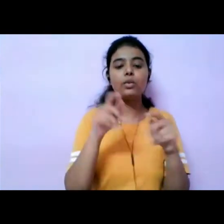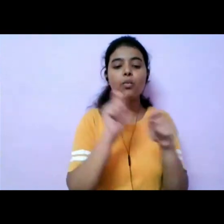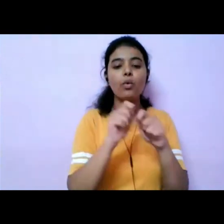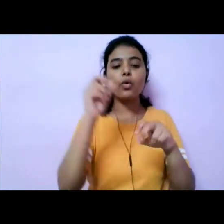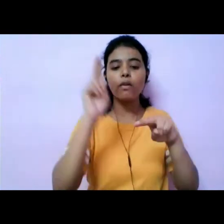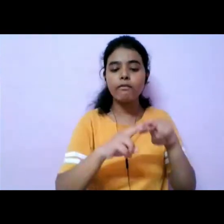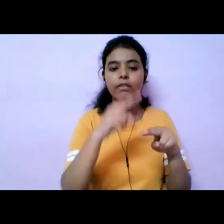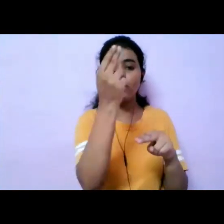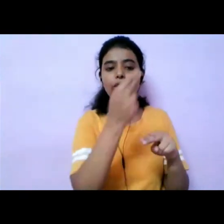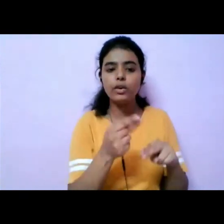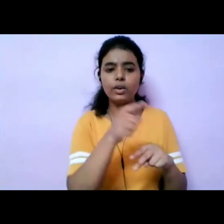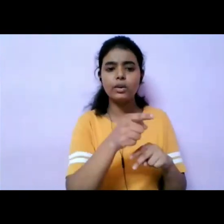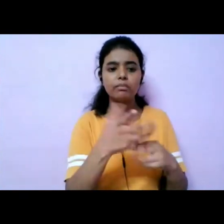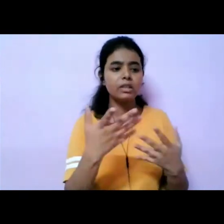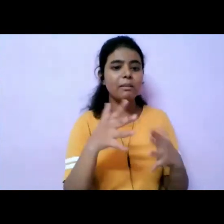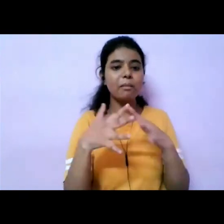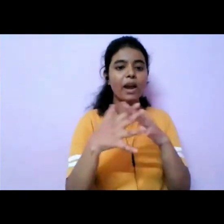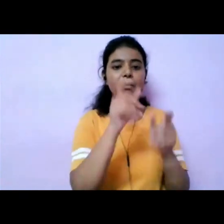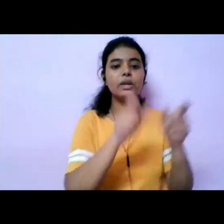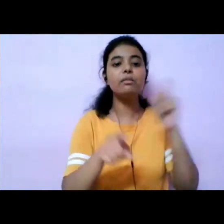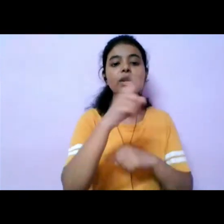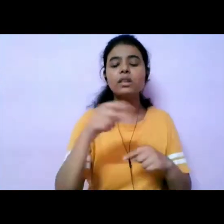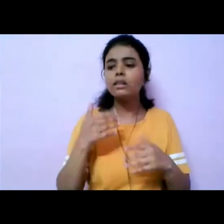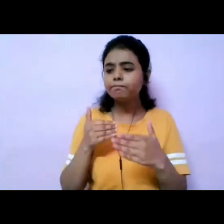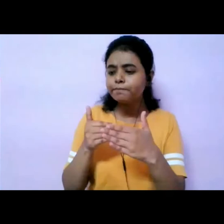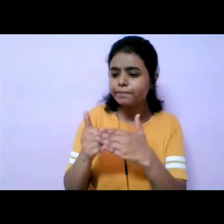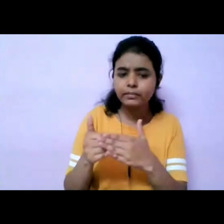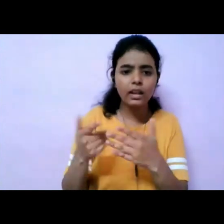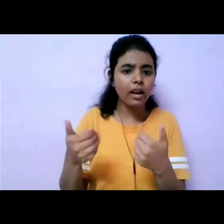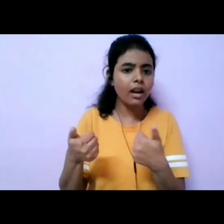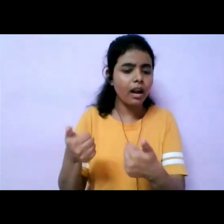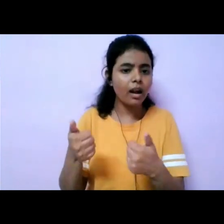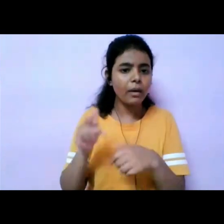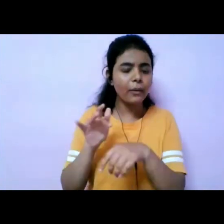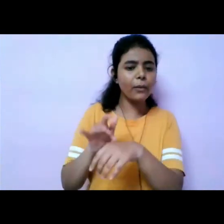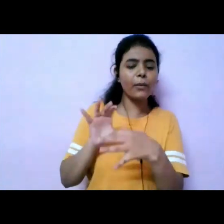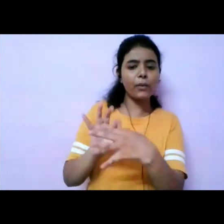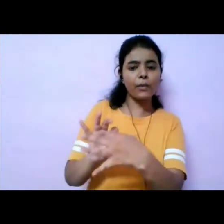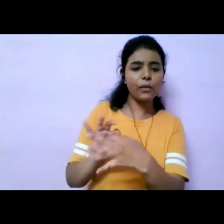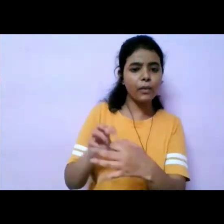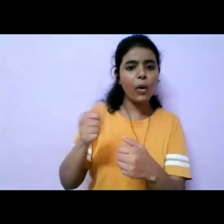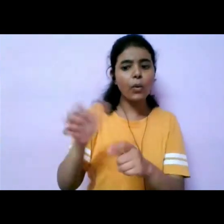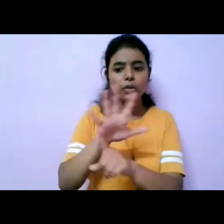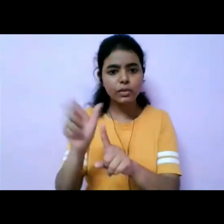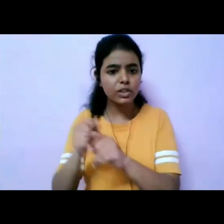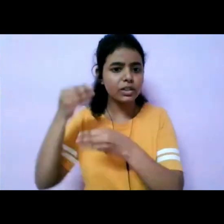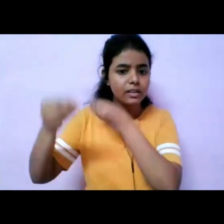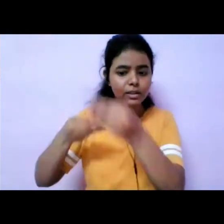American waiting to be touched by the creative wonders of other traditions.